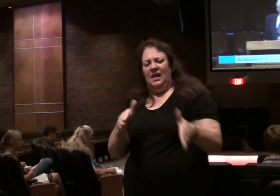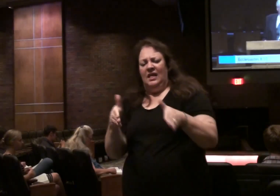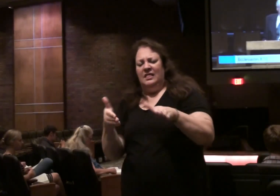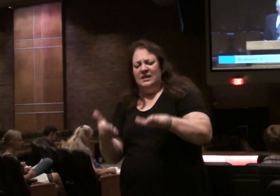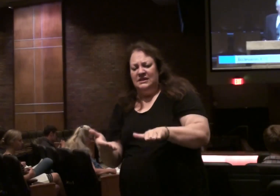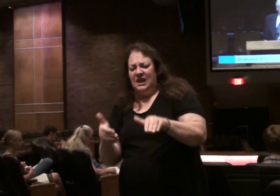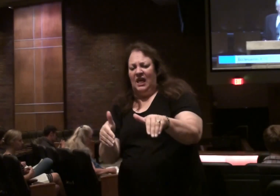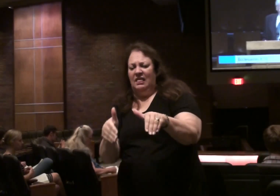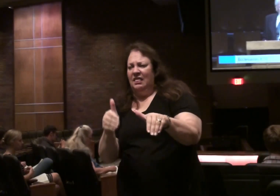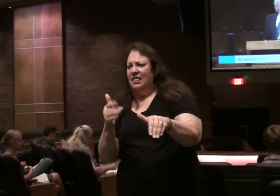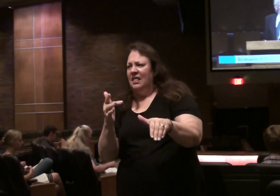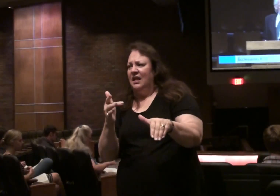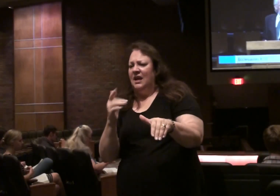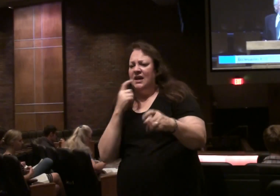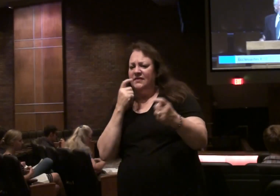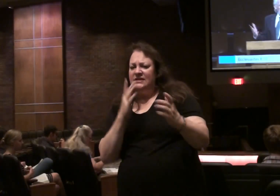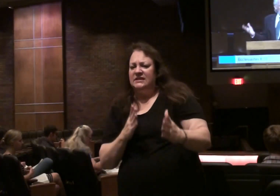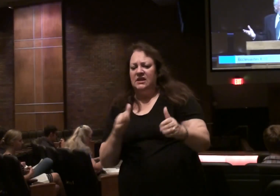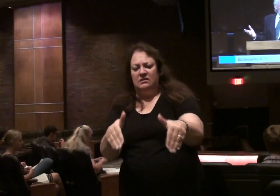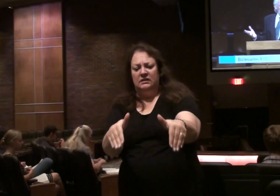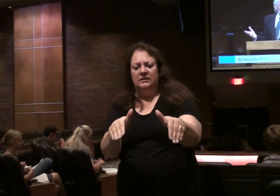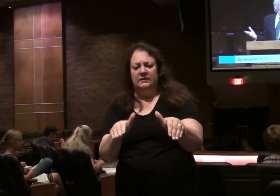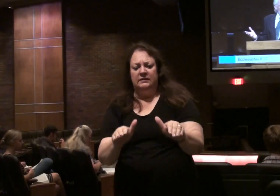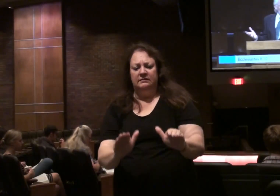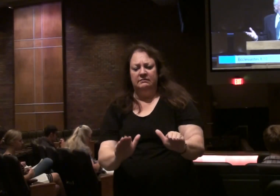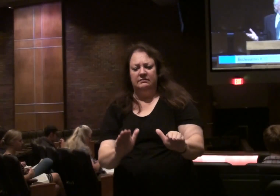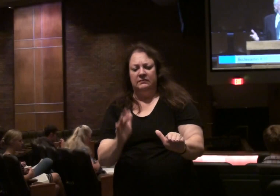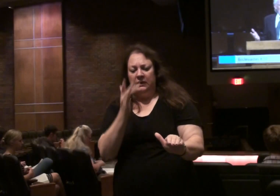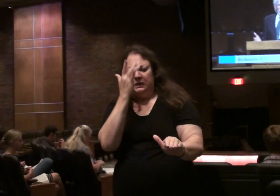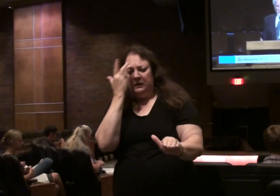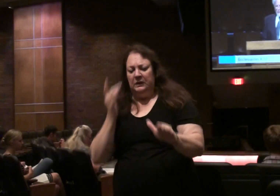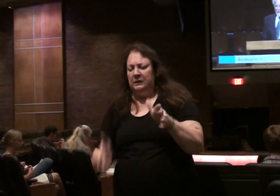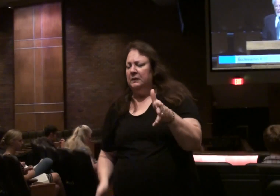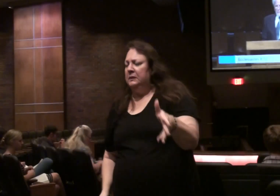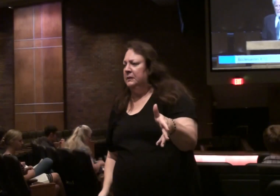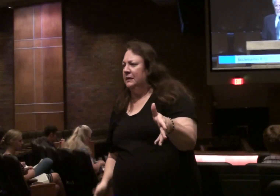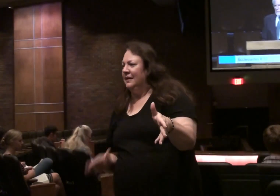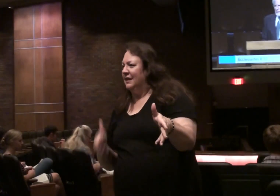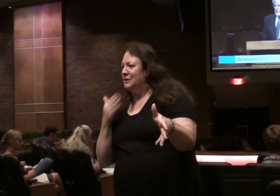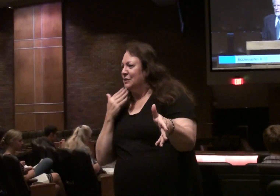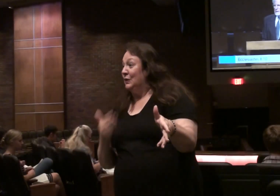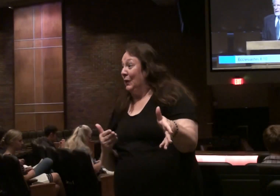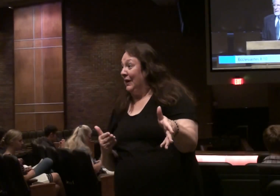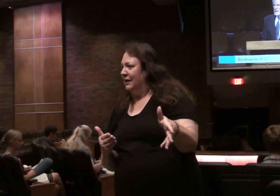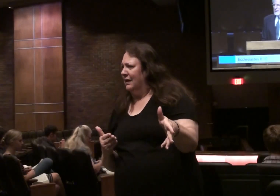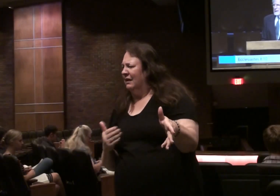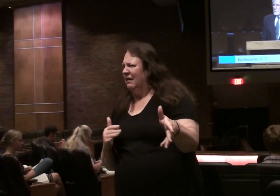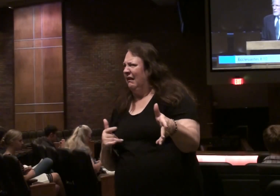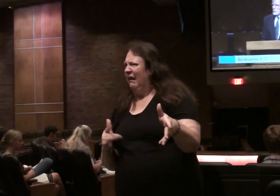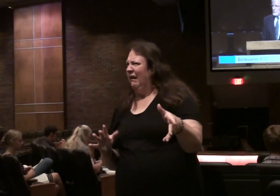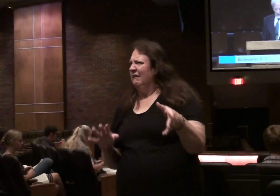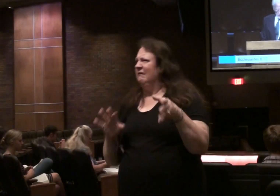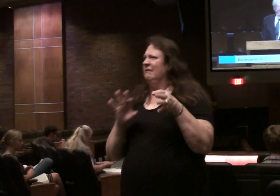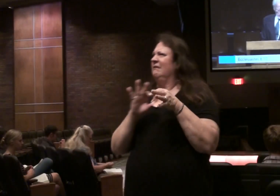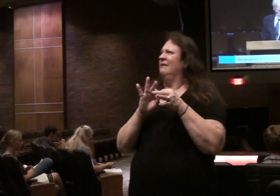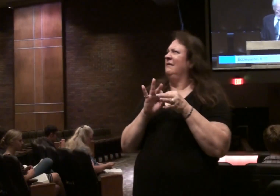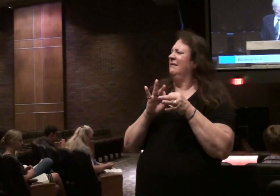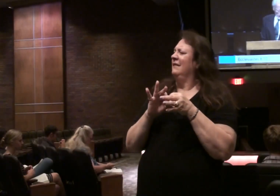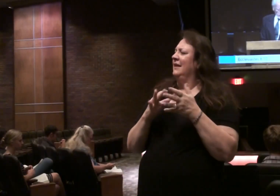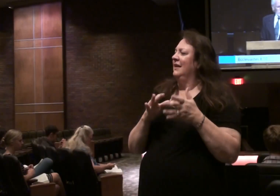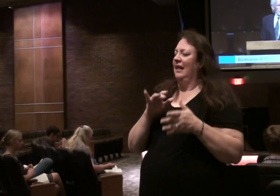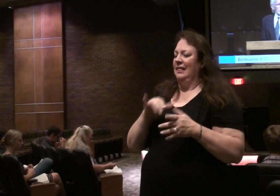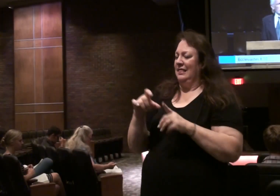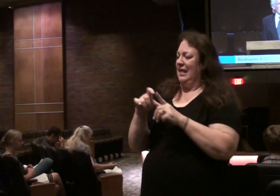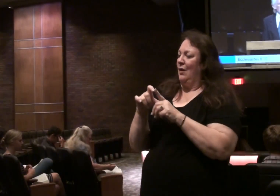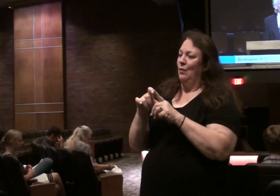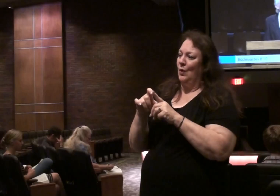the wicked and their burial and being forgotten would be a good thing. How are we going to reconcile that? Well, as we've noted,